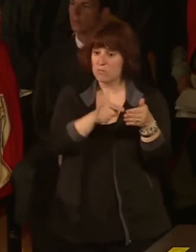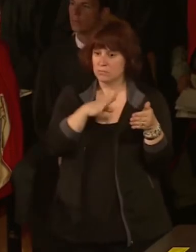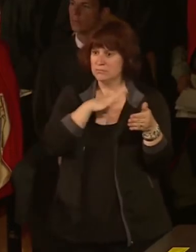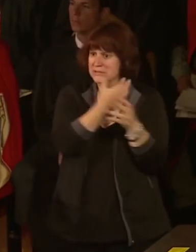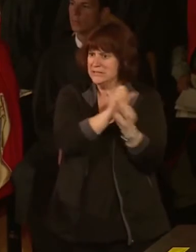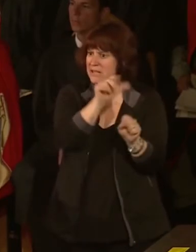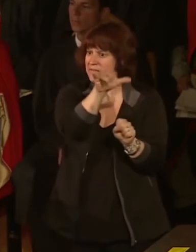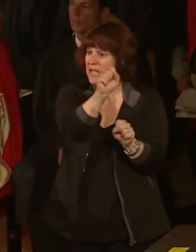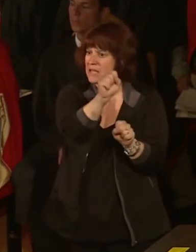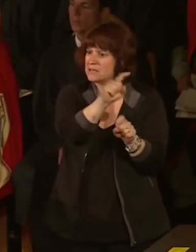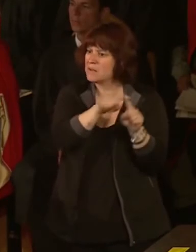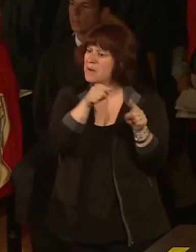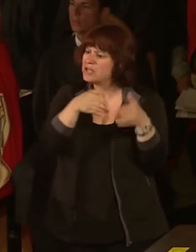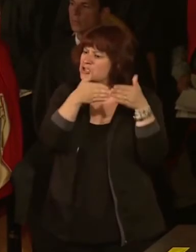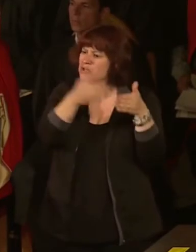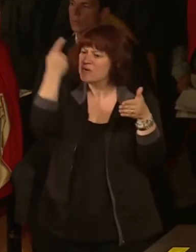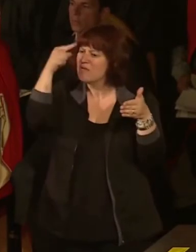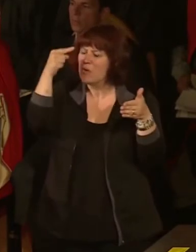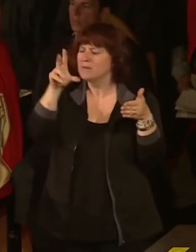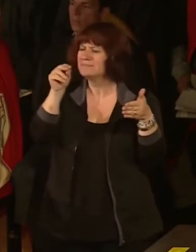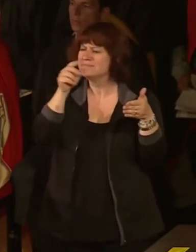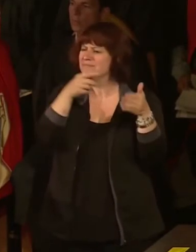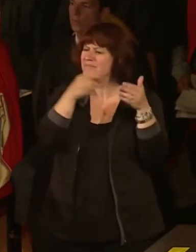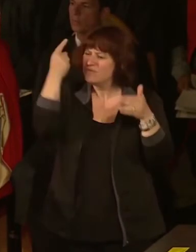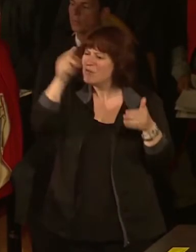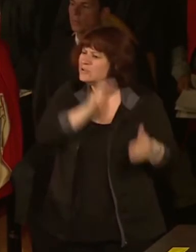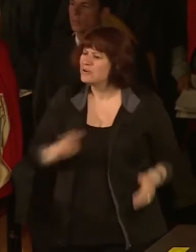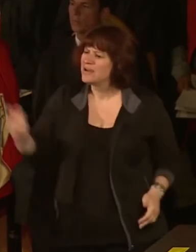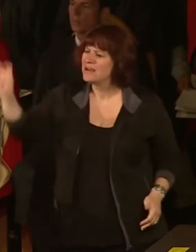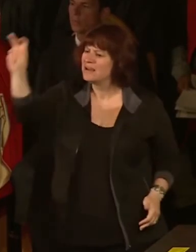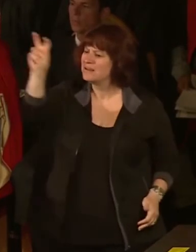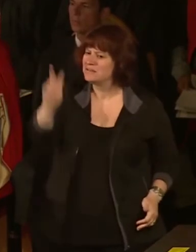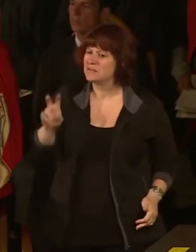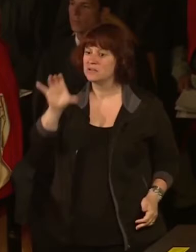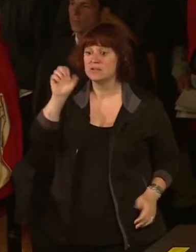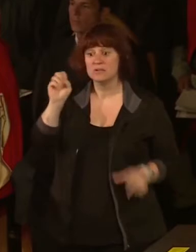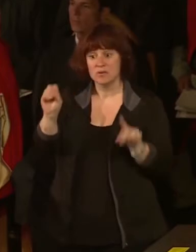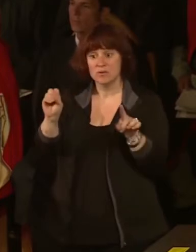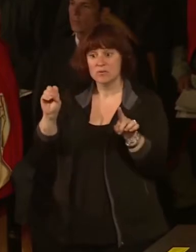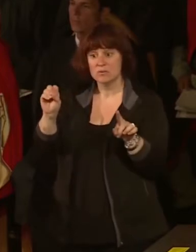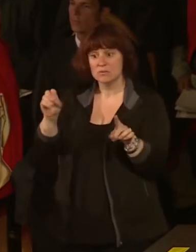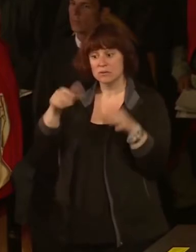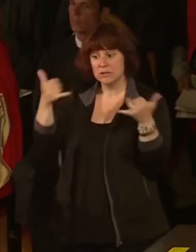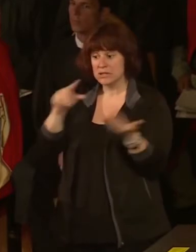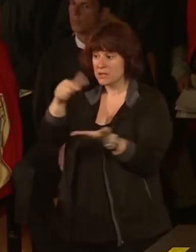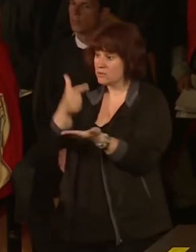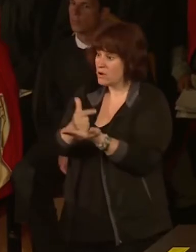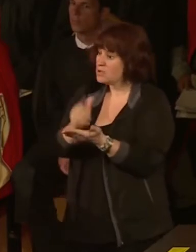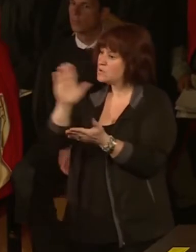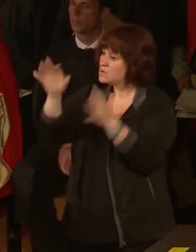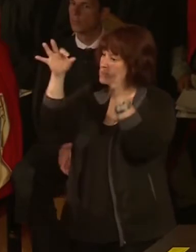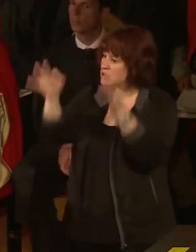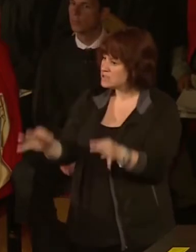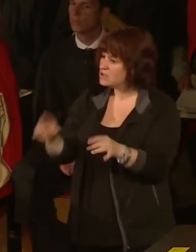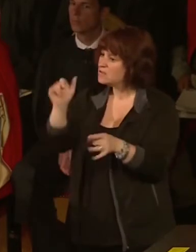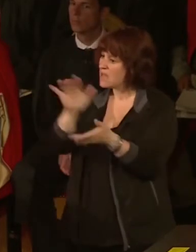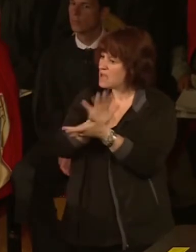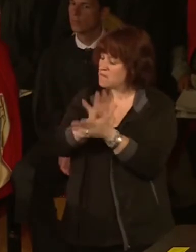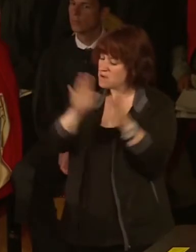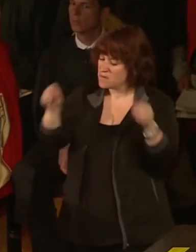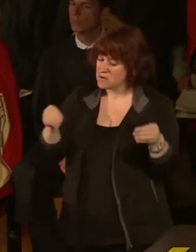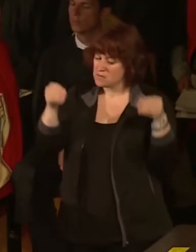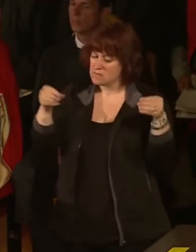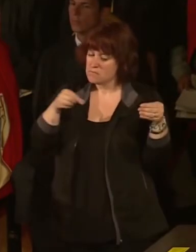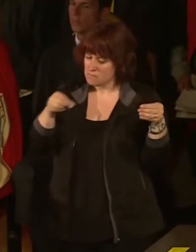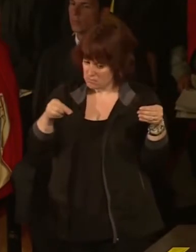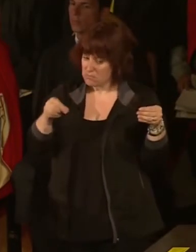for. The other option is to hoist the mainsail, to salute those whose teaching and mentorship have